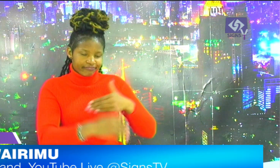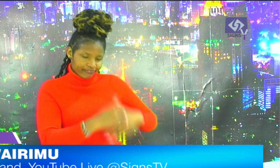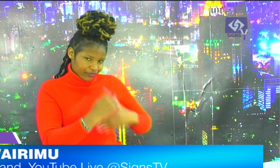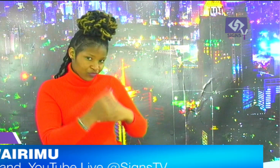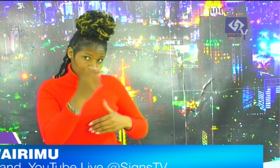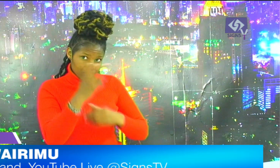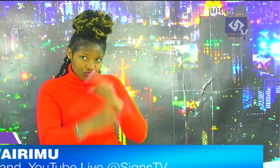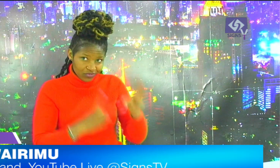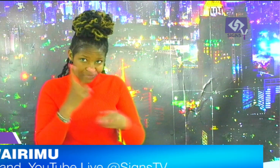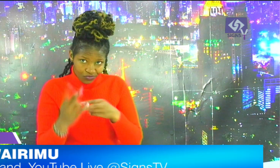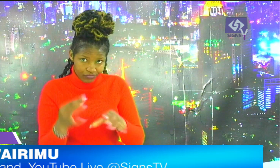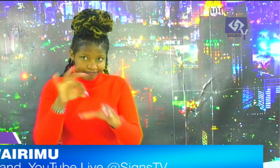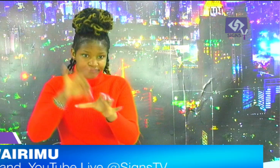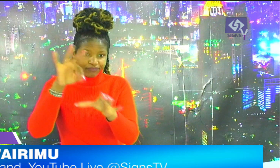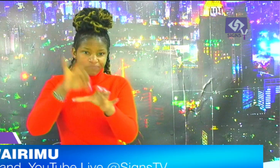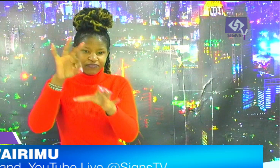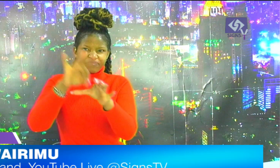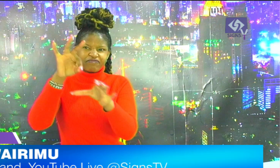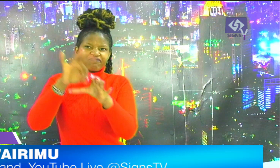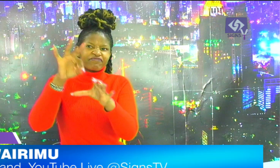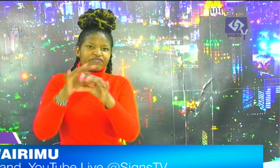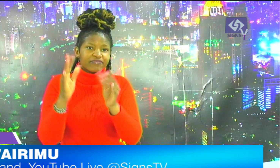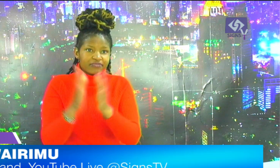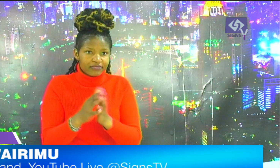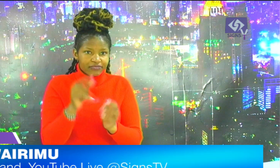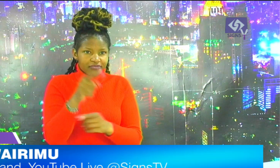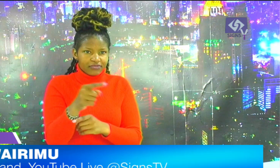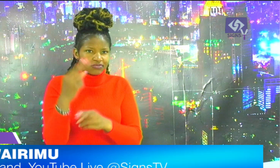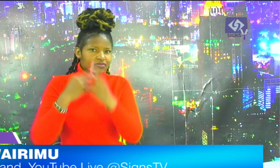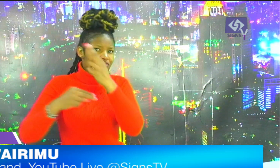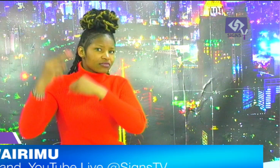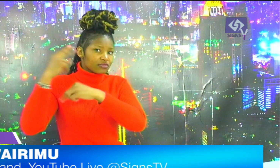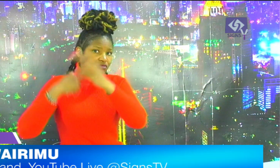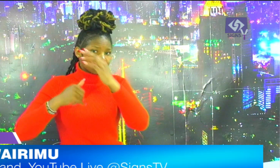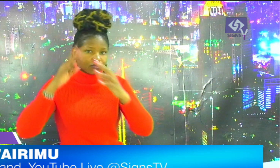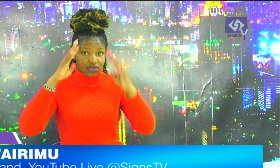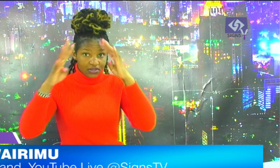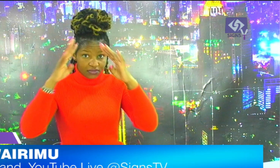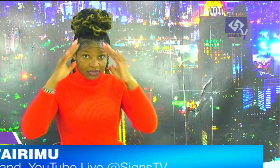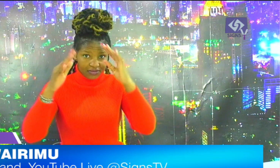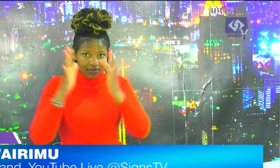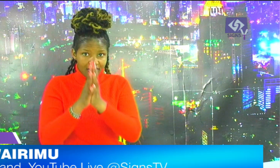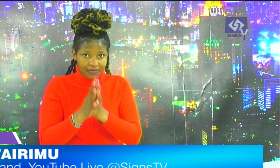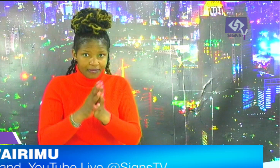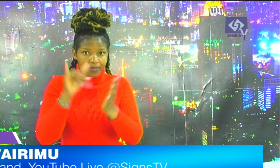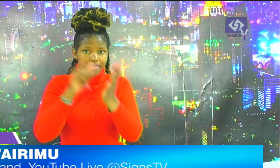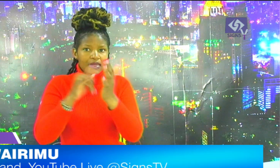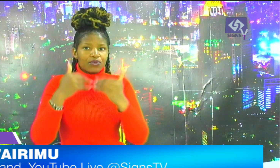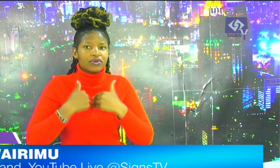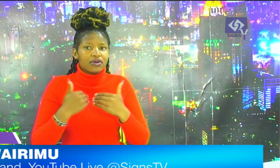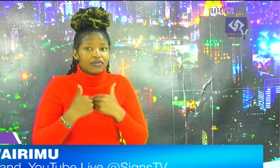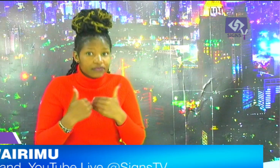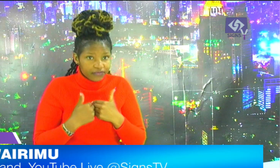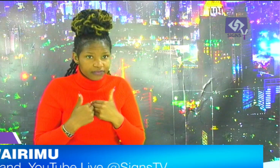the 2022 polls and historical injustice that the Independent Electoral and